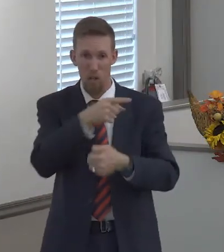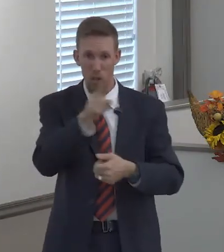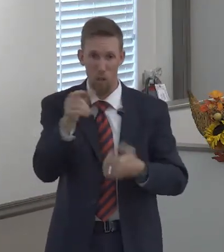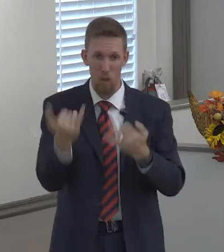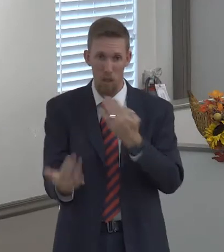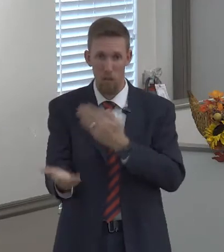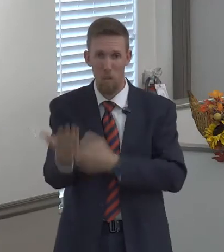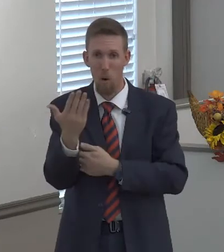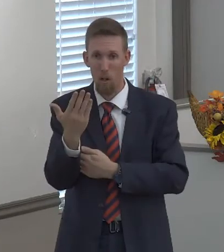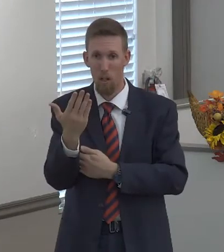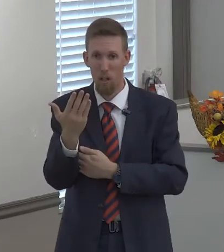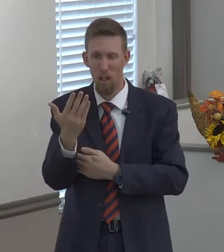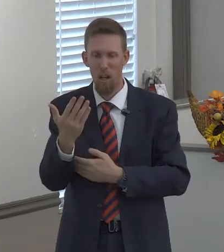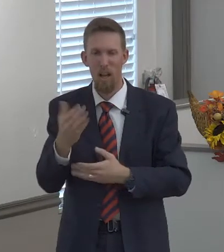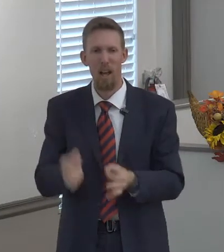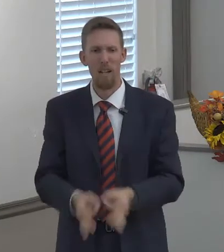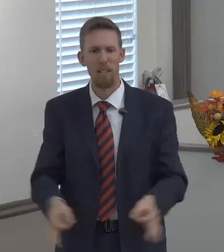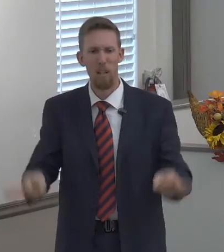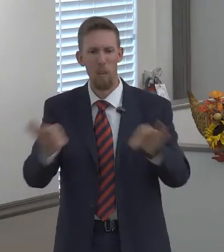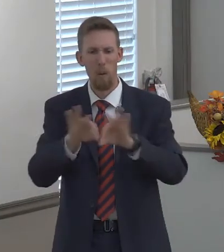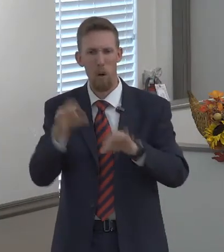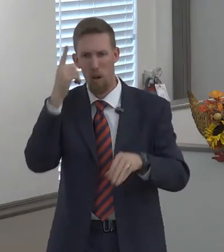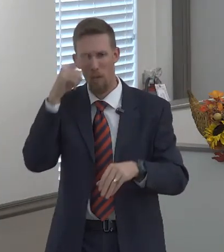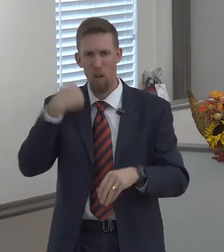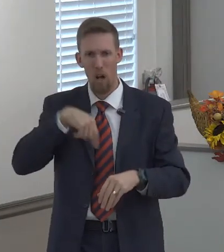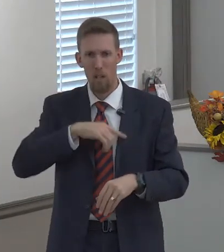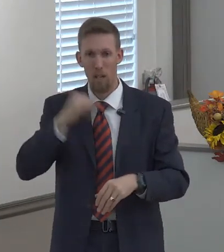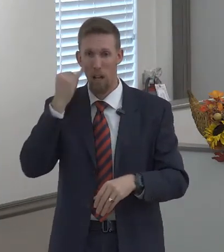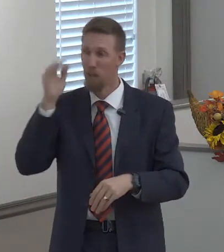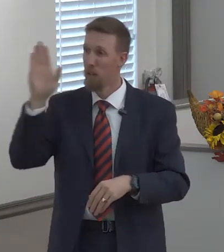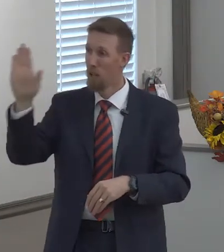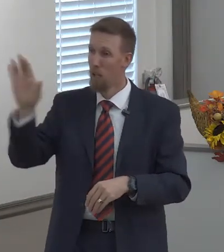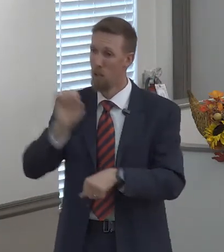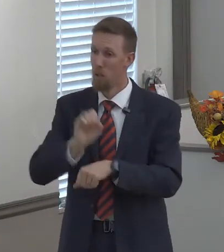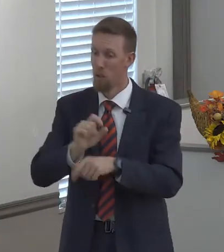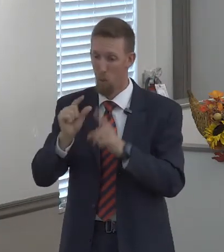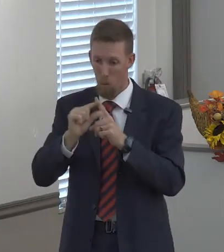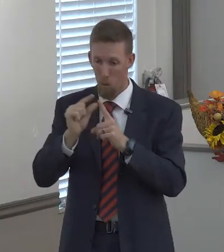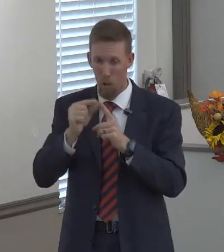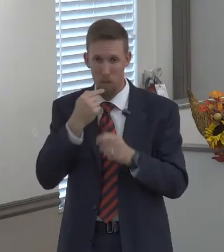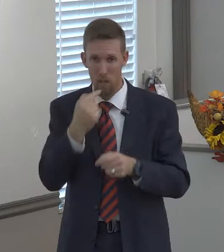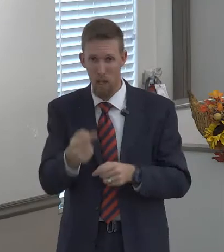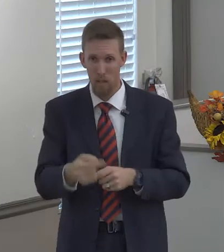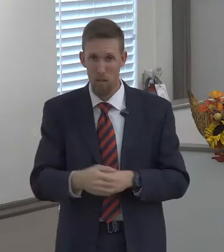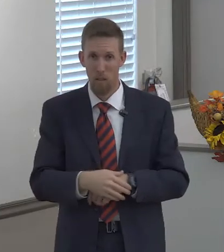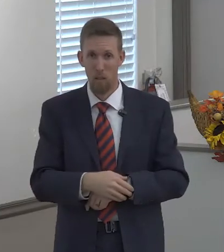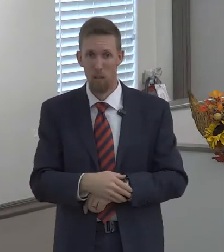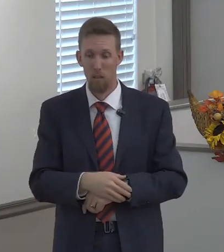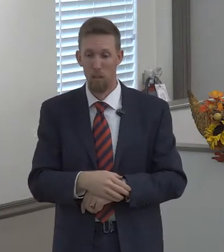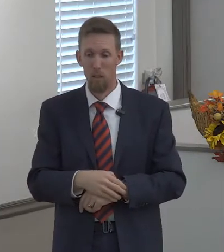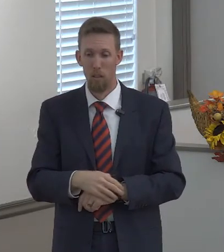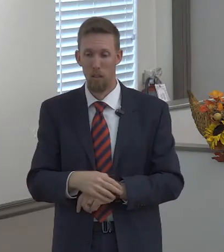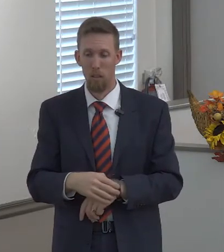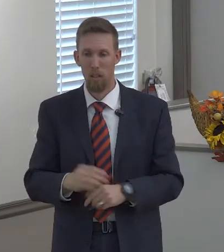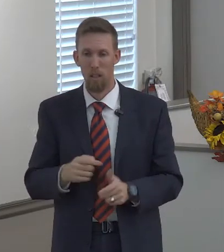that the Lord is just simply an afterthought? Oh yeah, the Lord. Oh yeah,